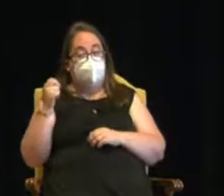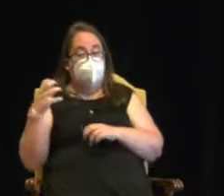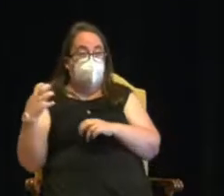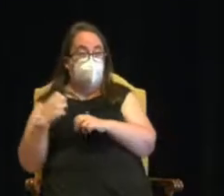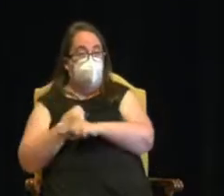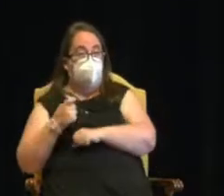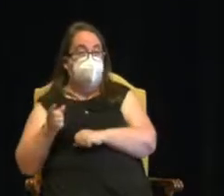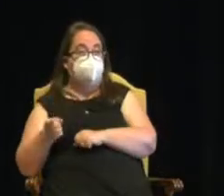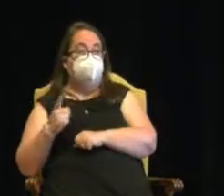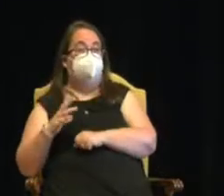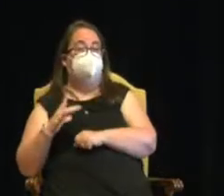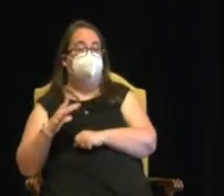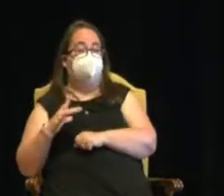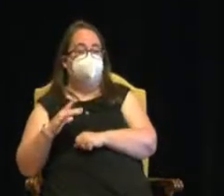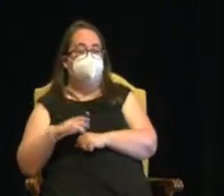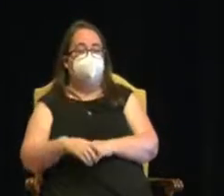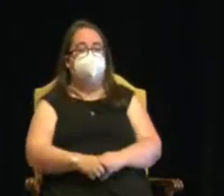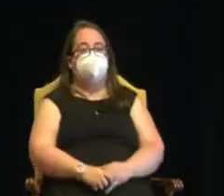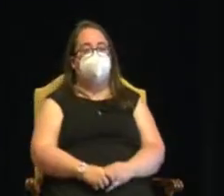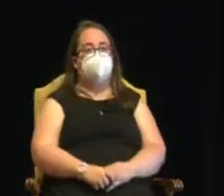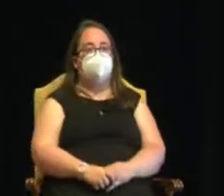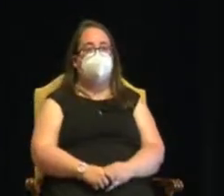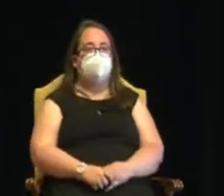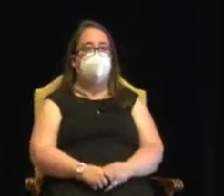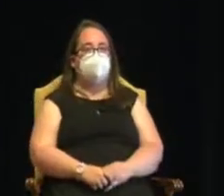exchange. And